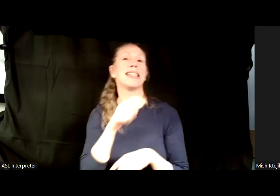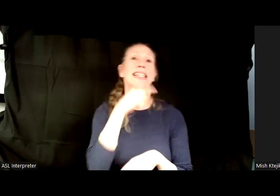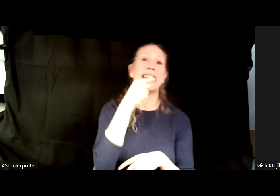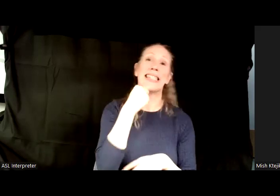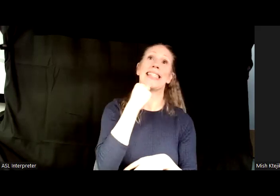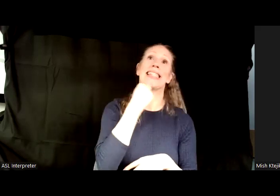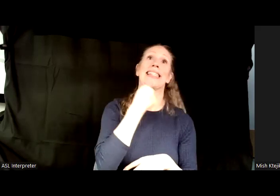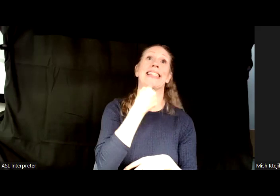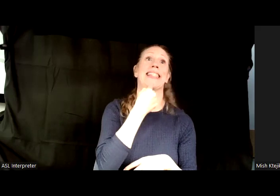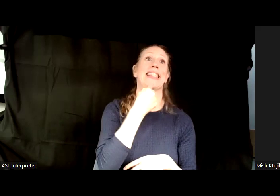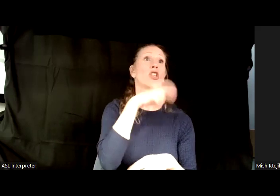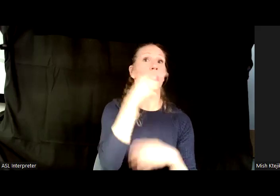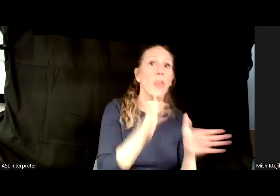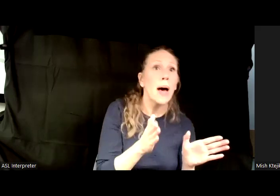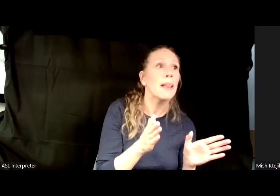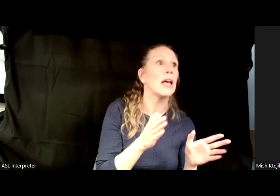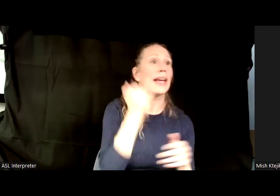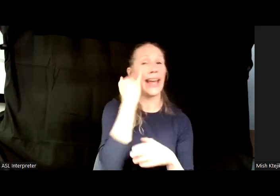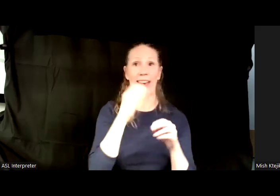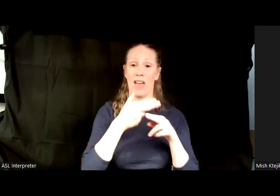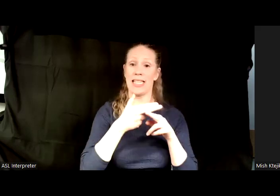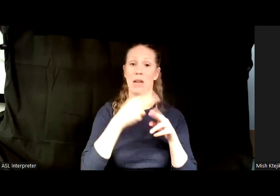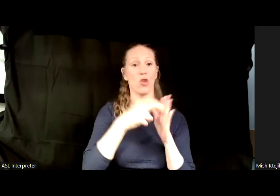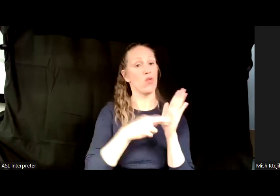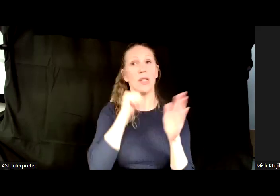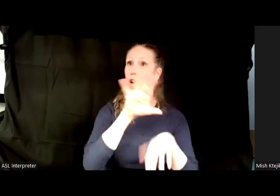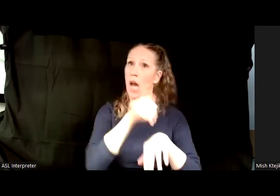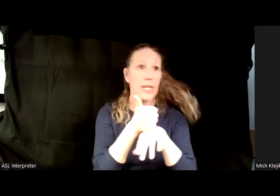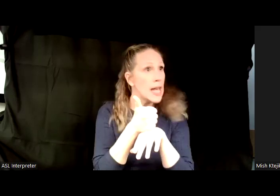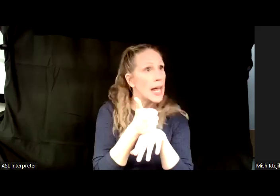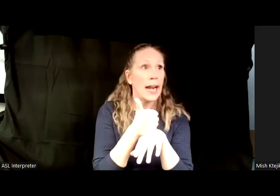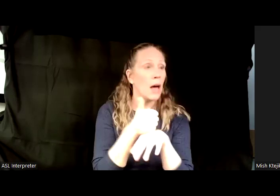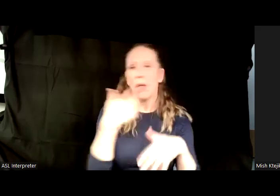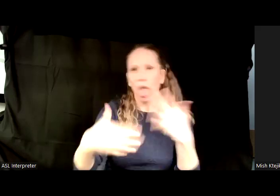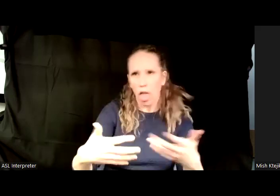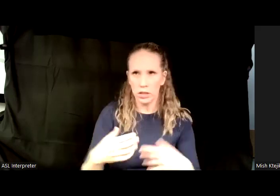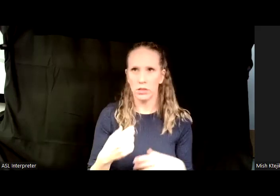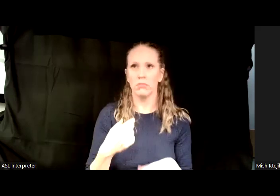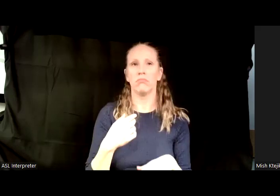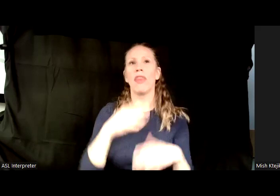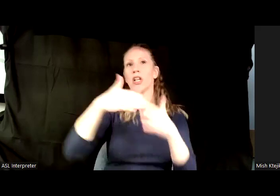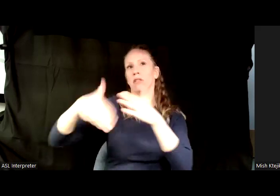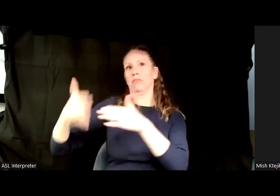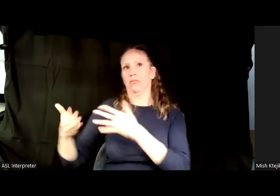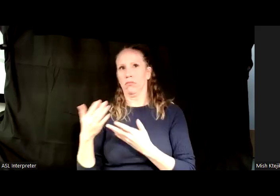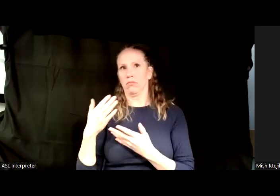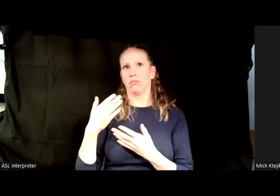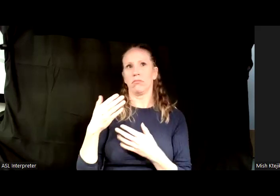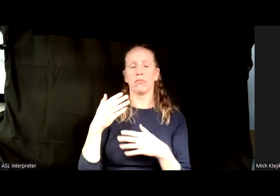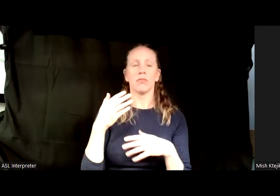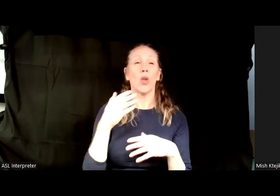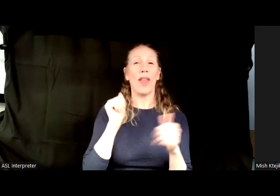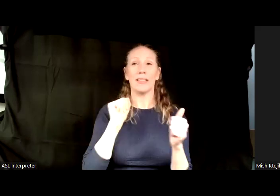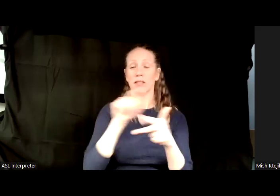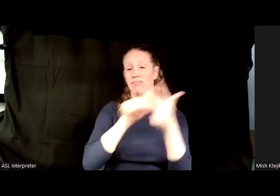public? If you don't have those temporary rules in place. So there's that. So those are kind of all of